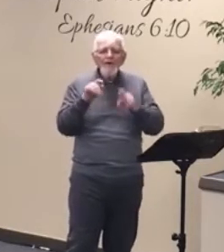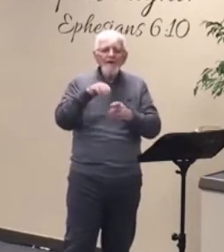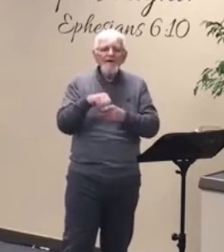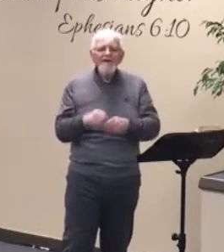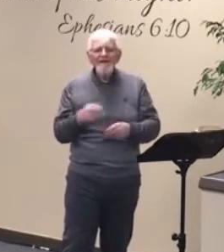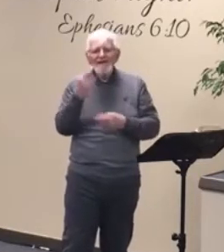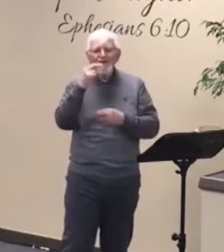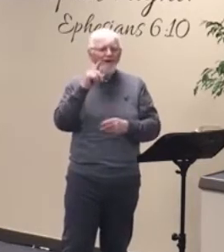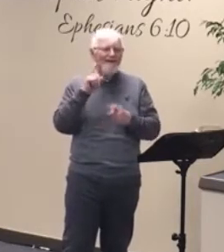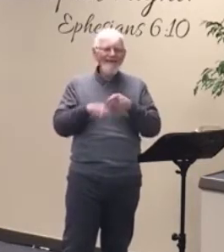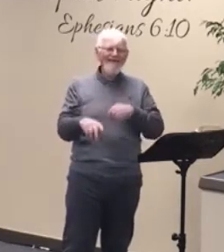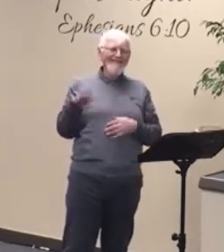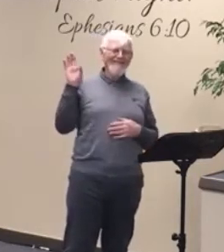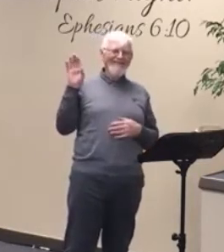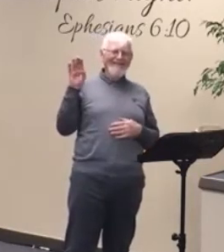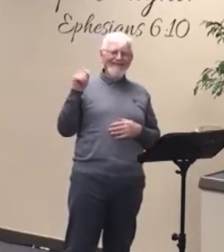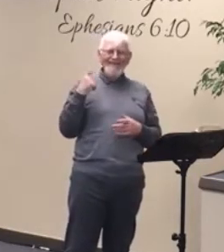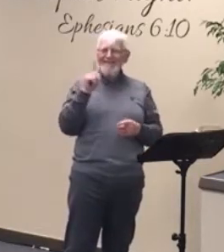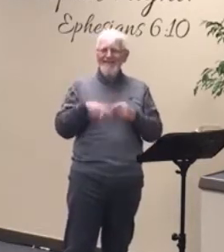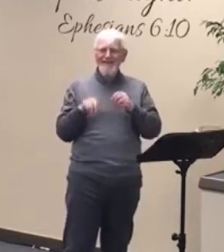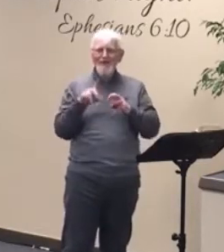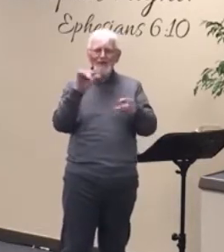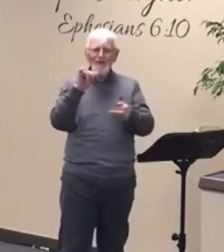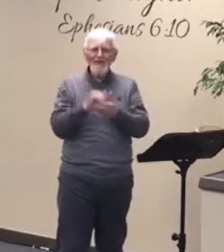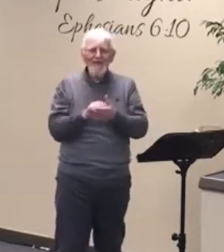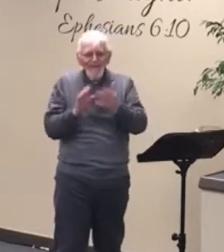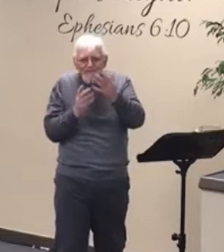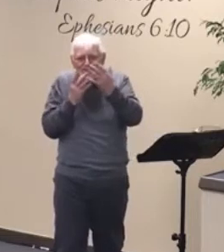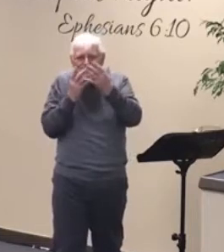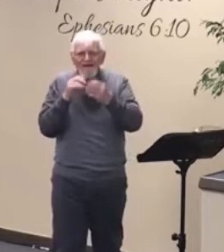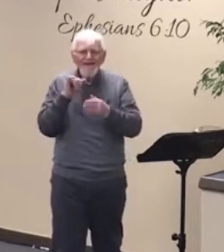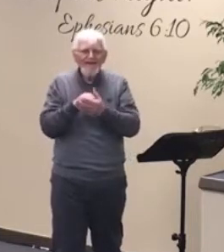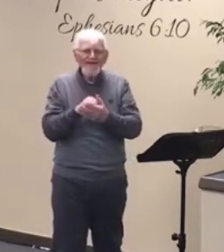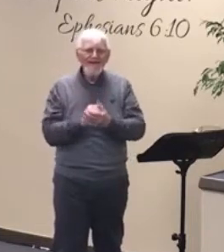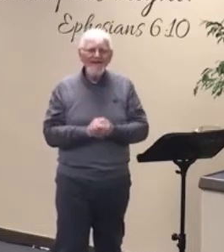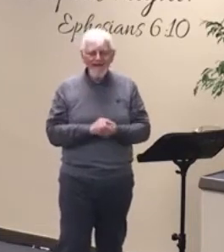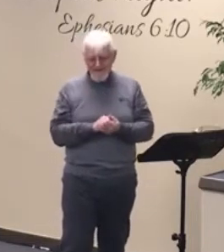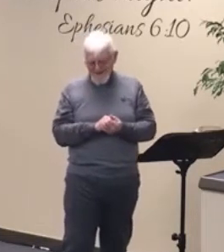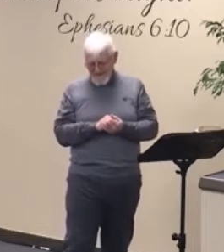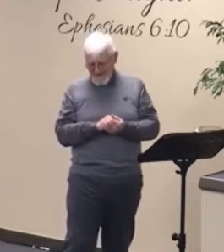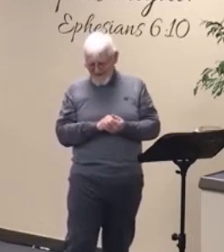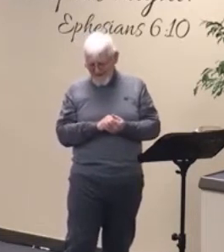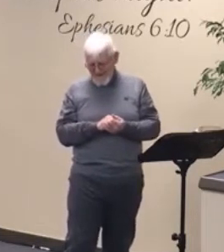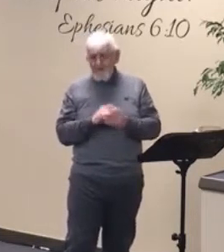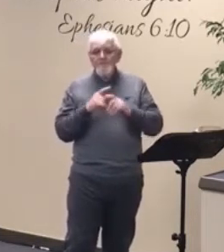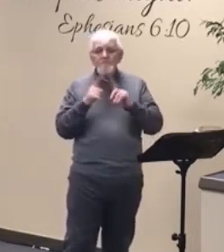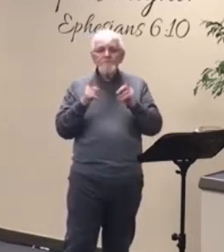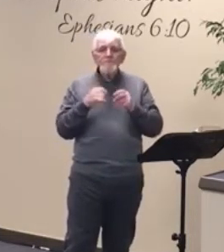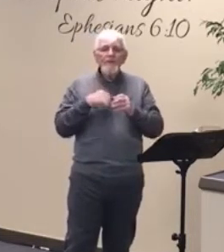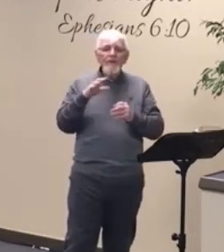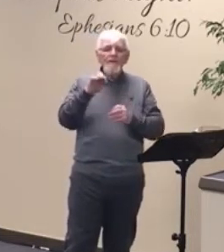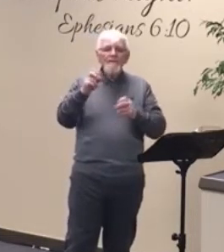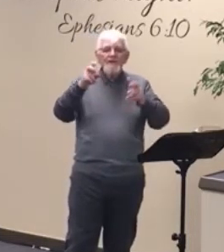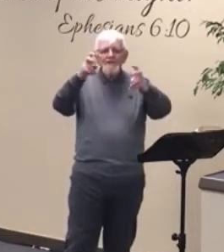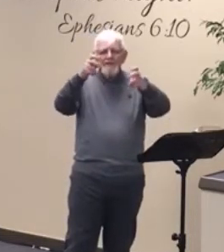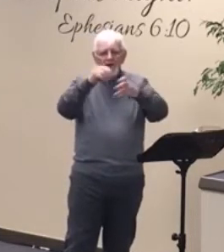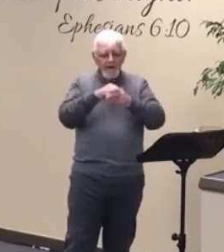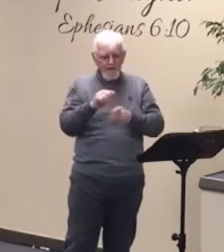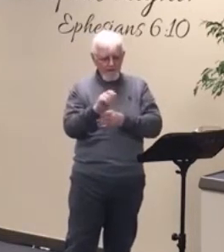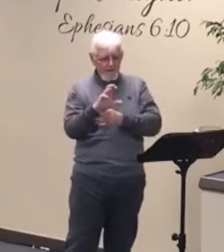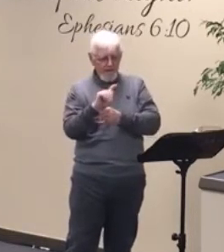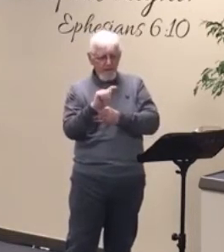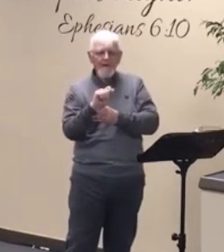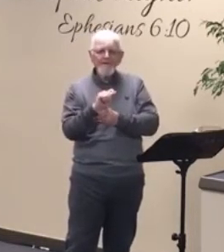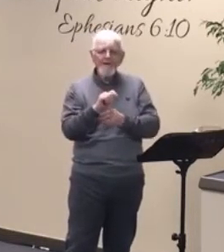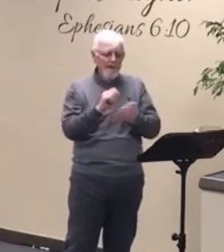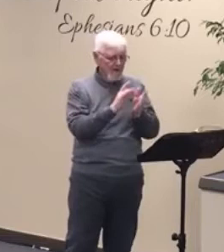hands, right? That's the joke, right? Don't raise your hand if you're the humblest person here. But I found a verse in Acts. I mean, nothing like a Bible to